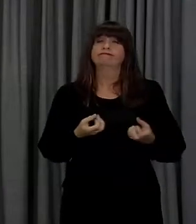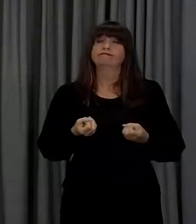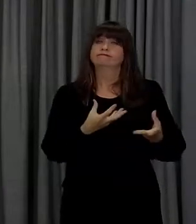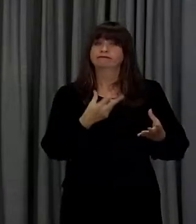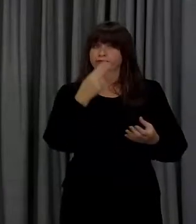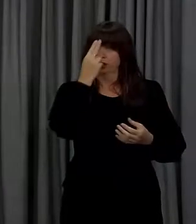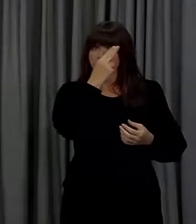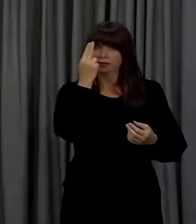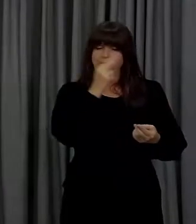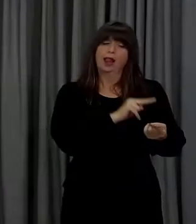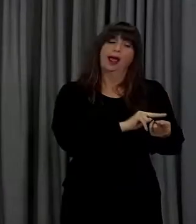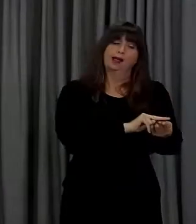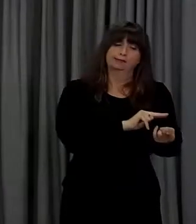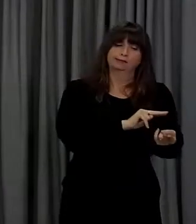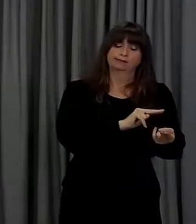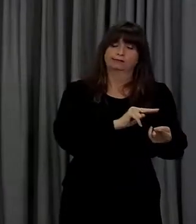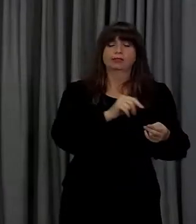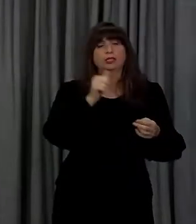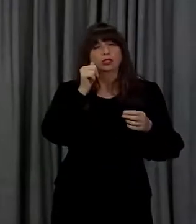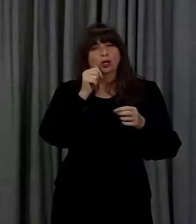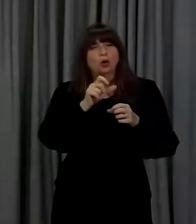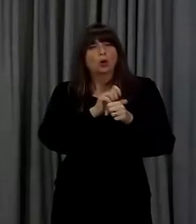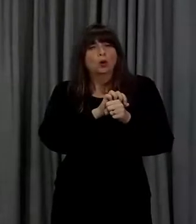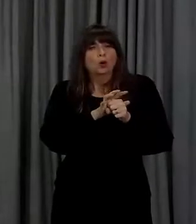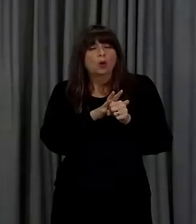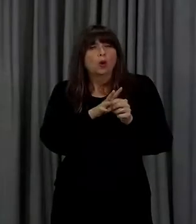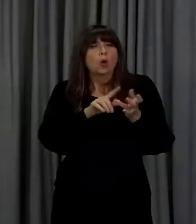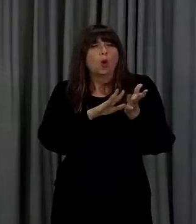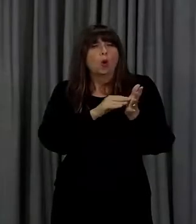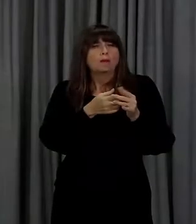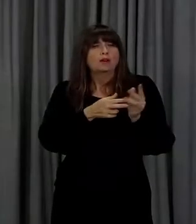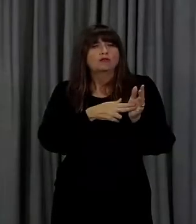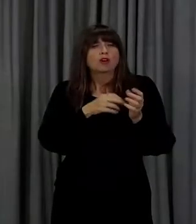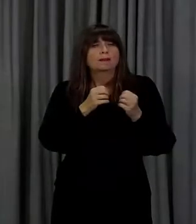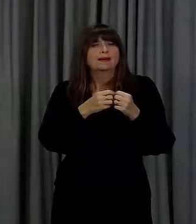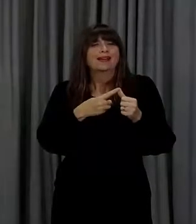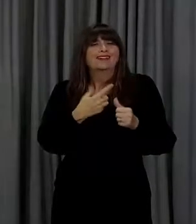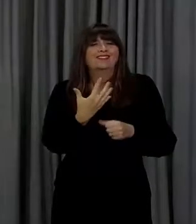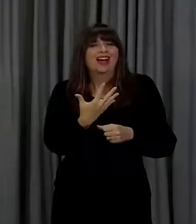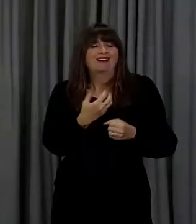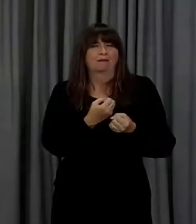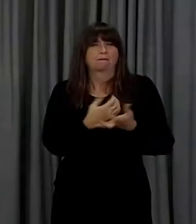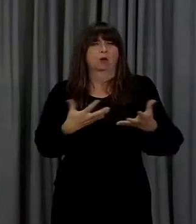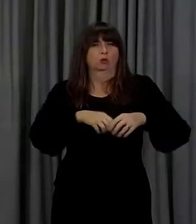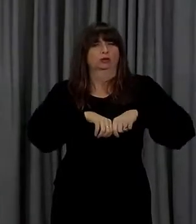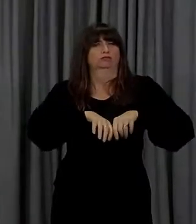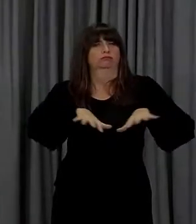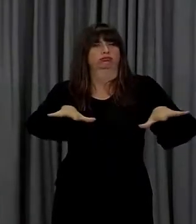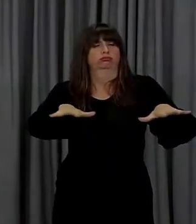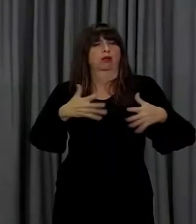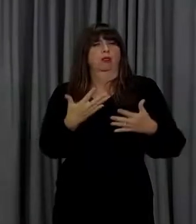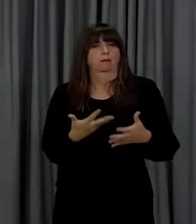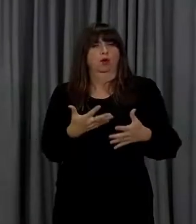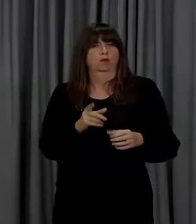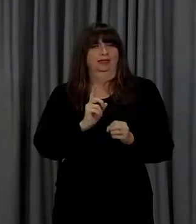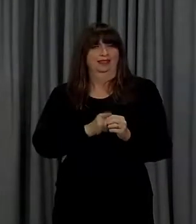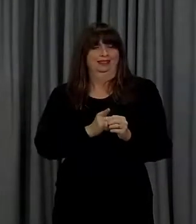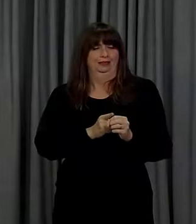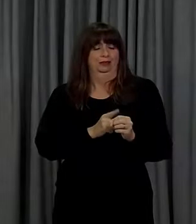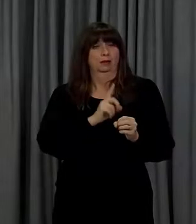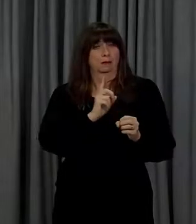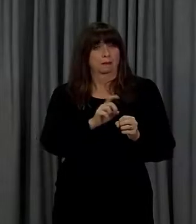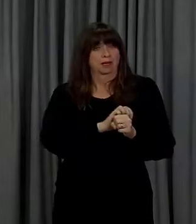hospital. BA.5 subtype of the Omicron variant remains the dominant strain at the moment, but the virus